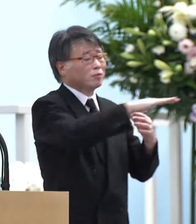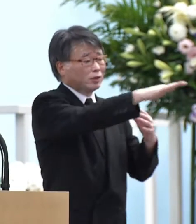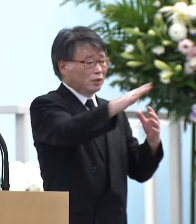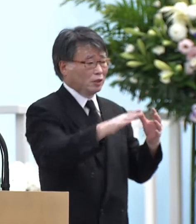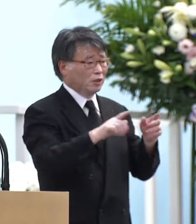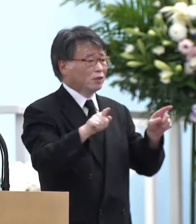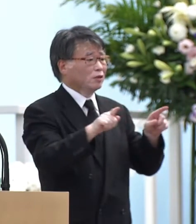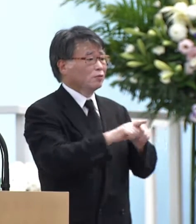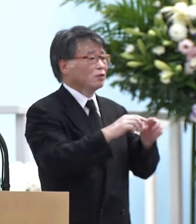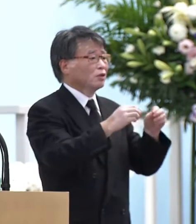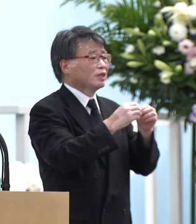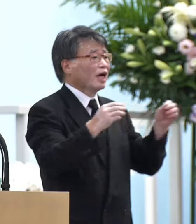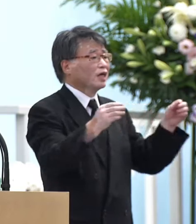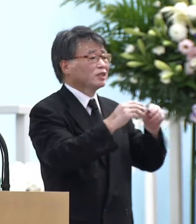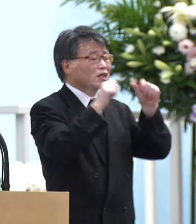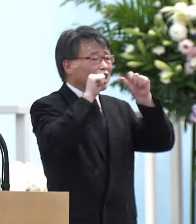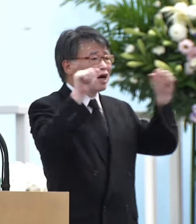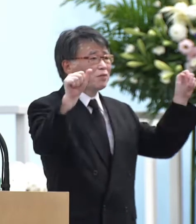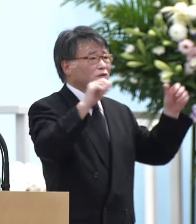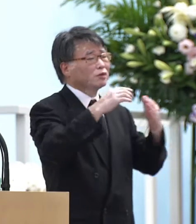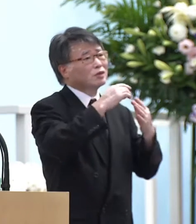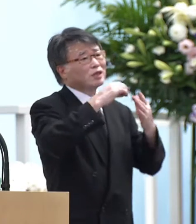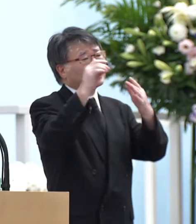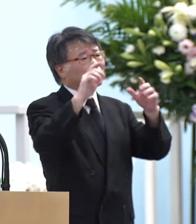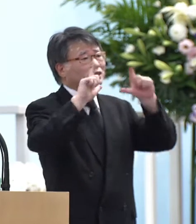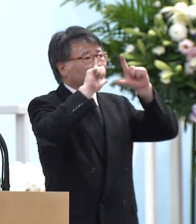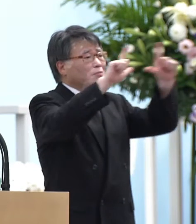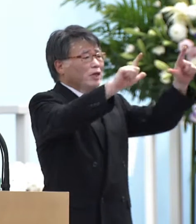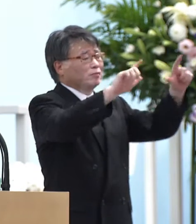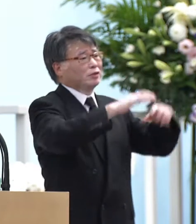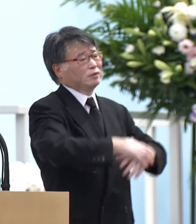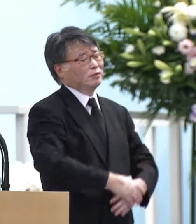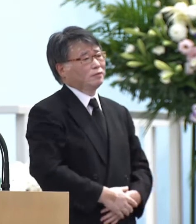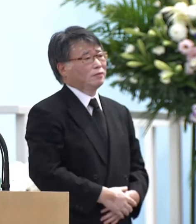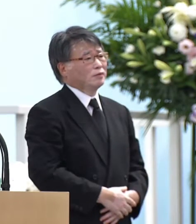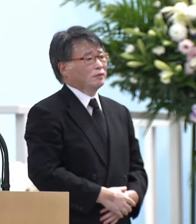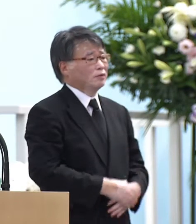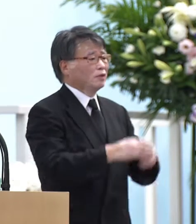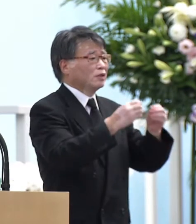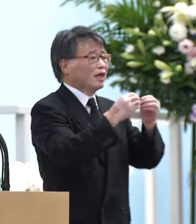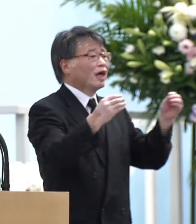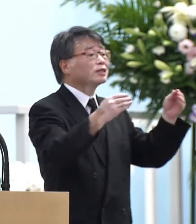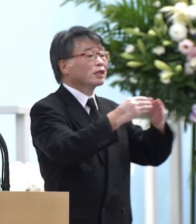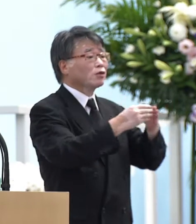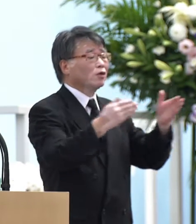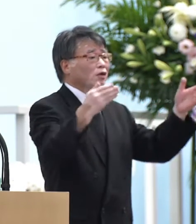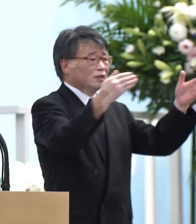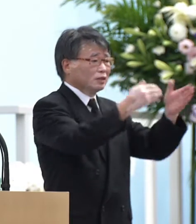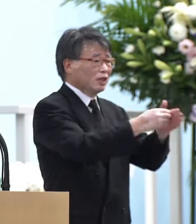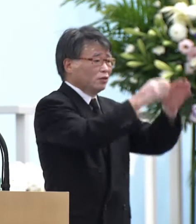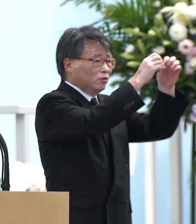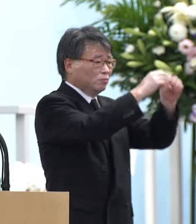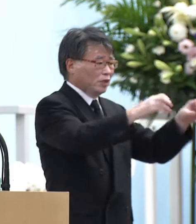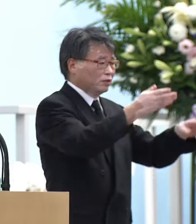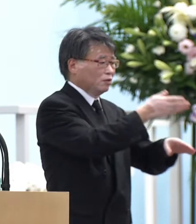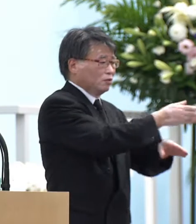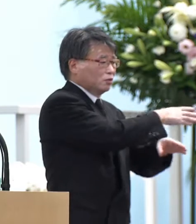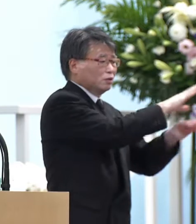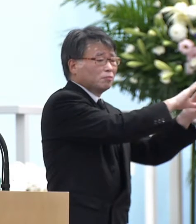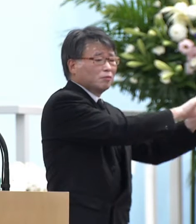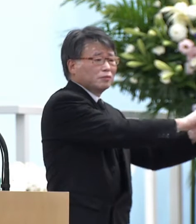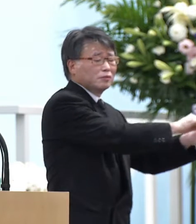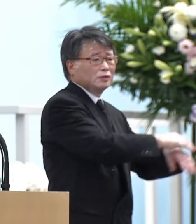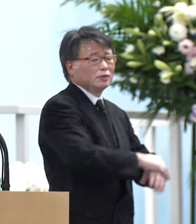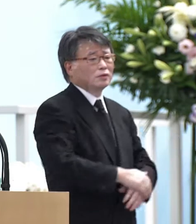with participants from around Japan and overseas. We adopted the appeal that